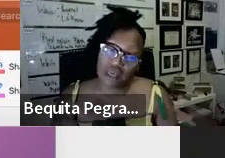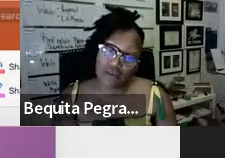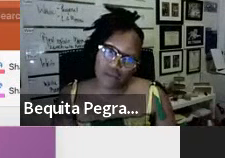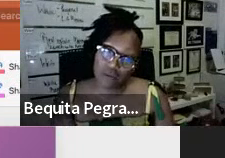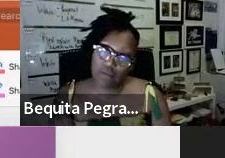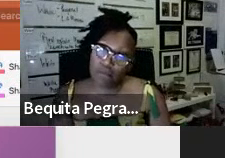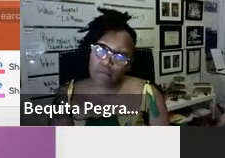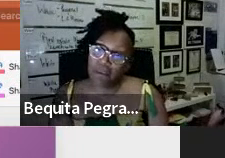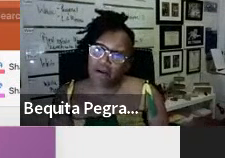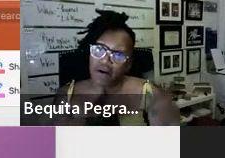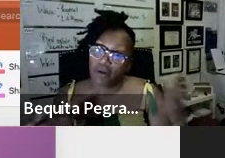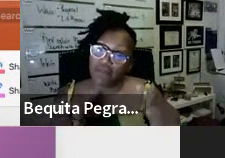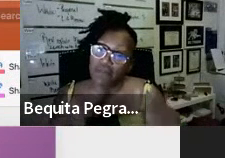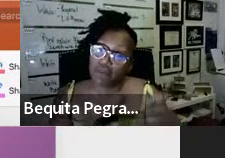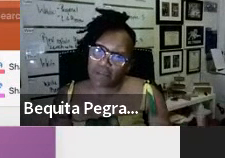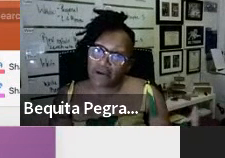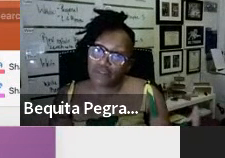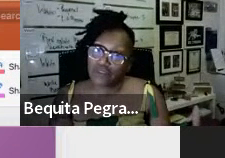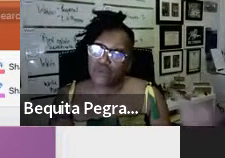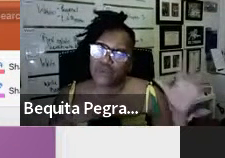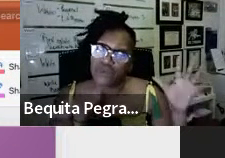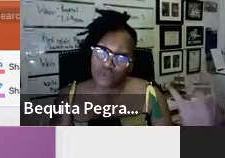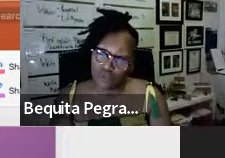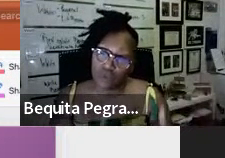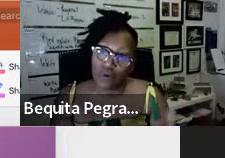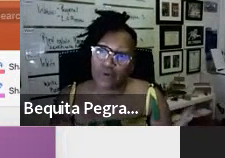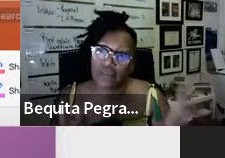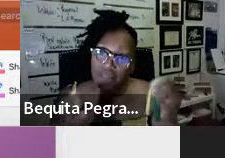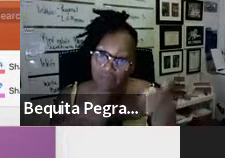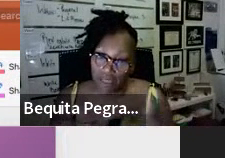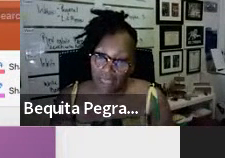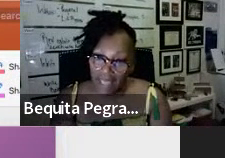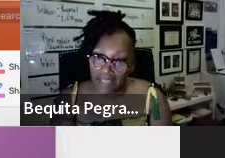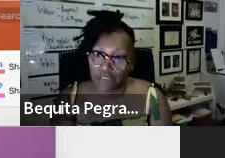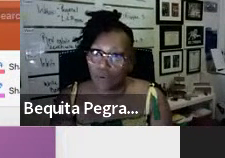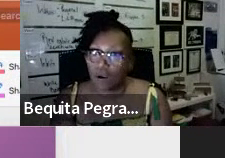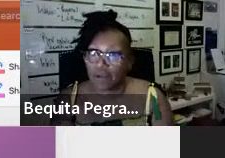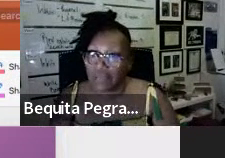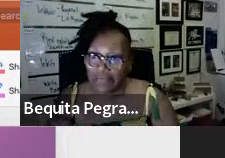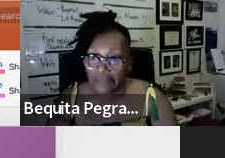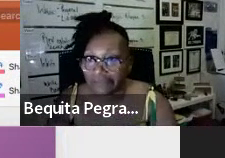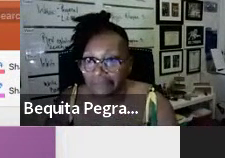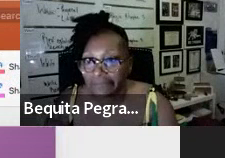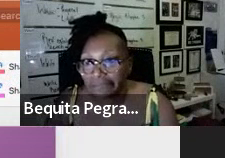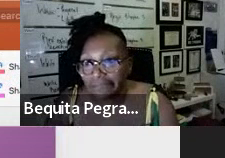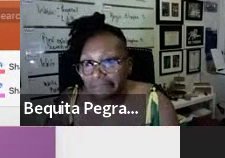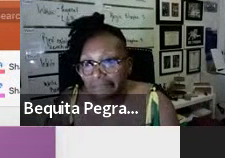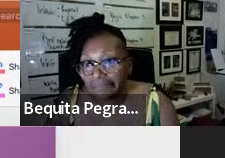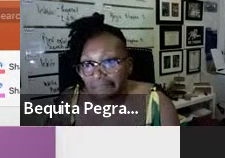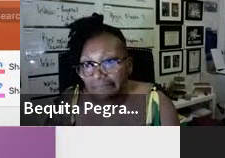And this is how you can prepare or be prepared to do the work as you are right now.